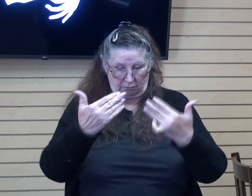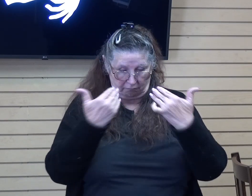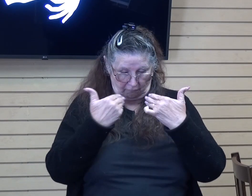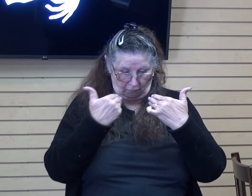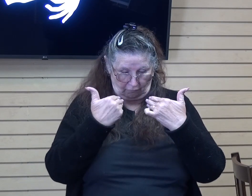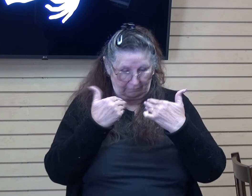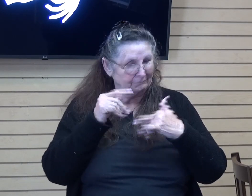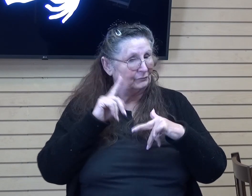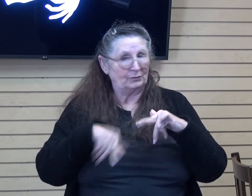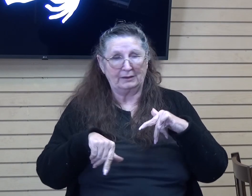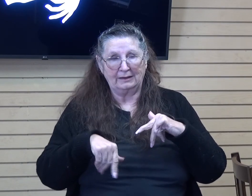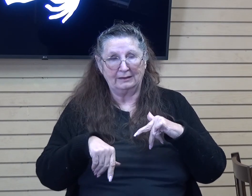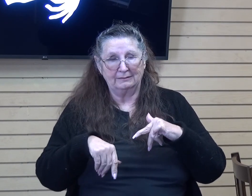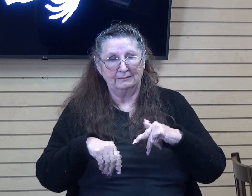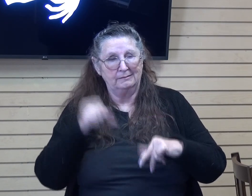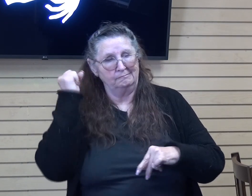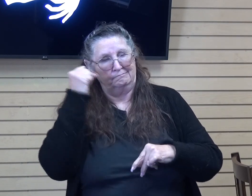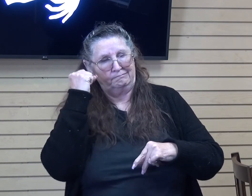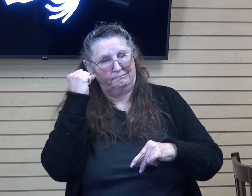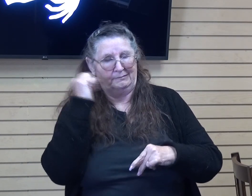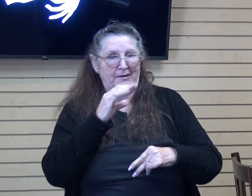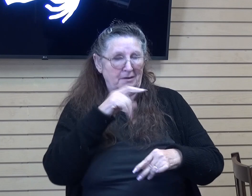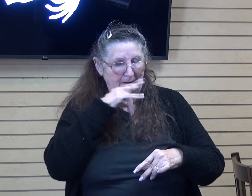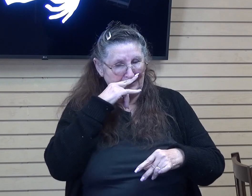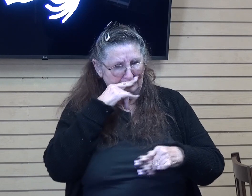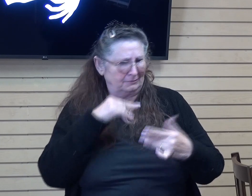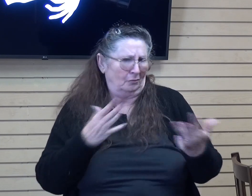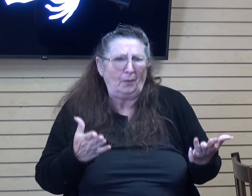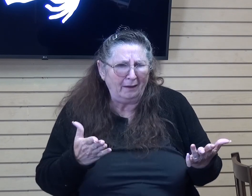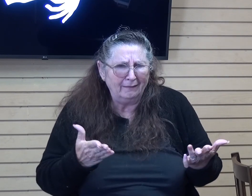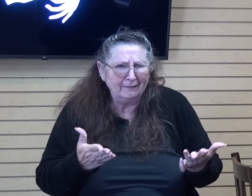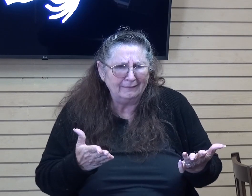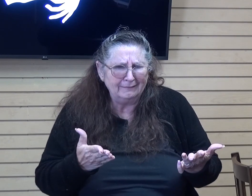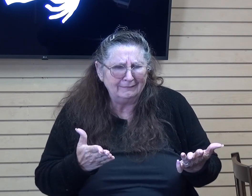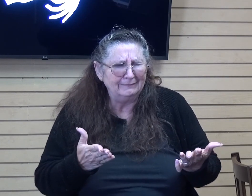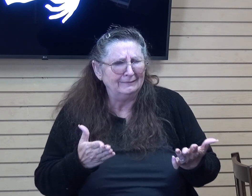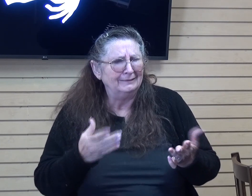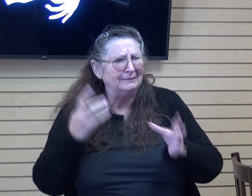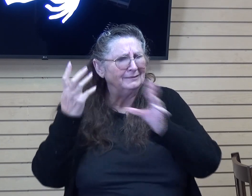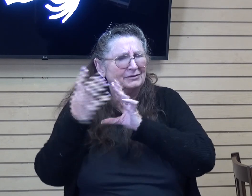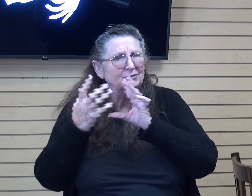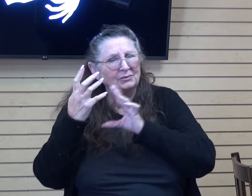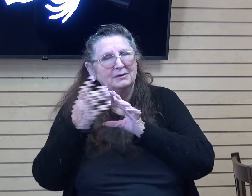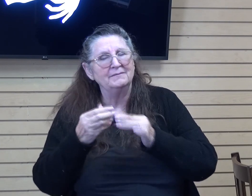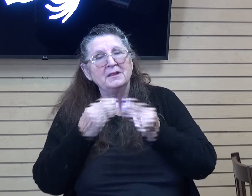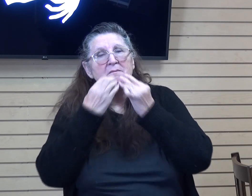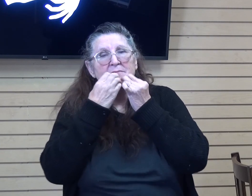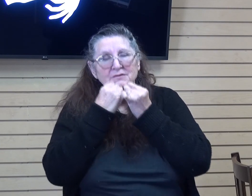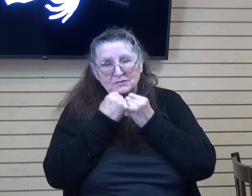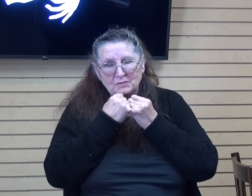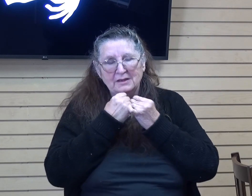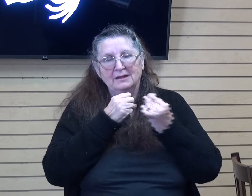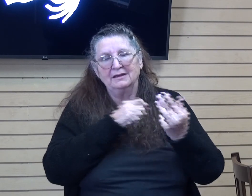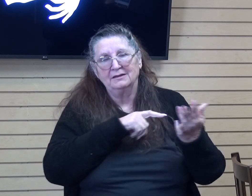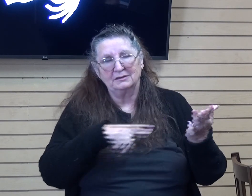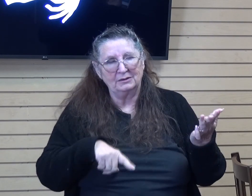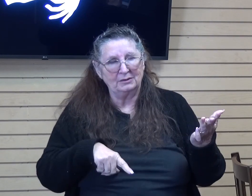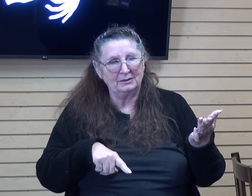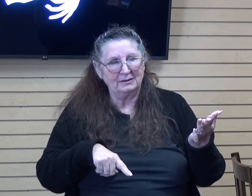throw spears at our kids, I guess. But what? It's just so sweet that the Lord was just kind of gave me that